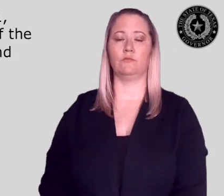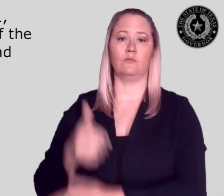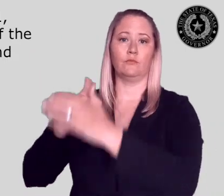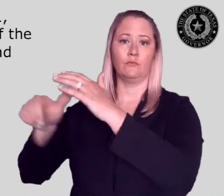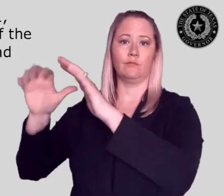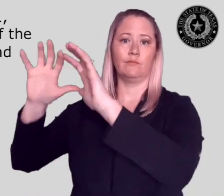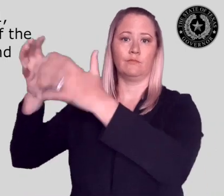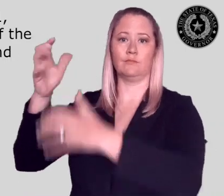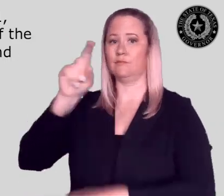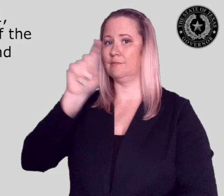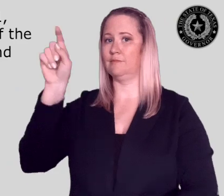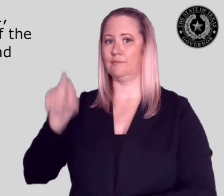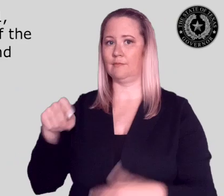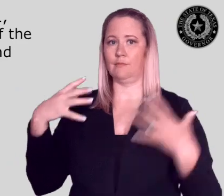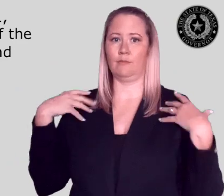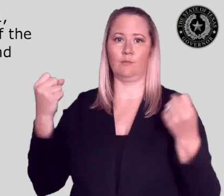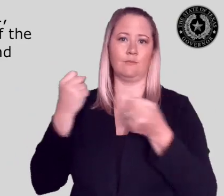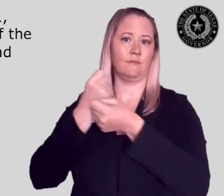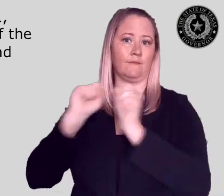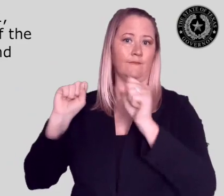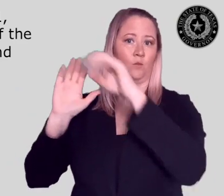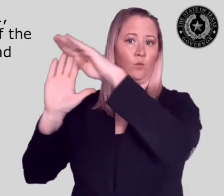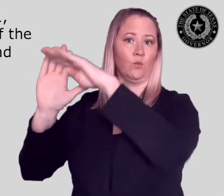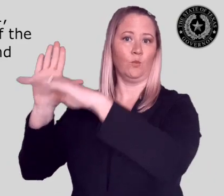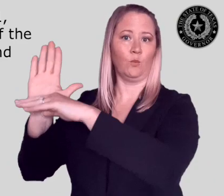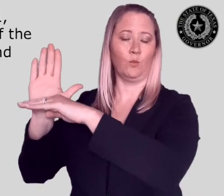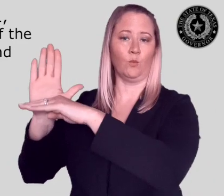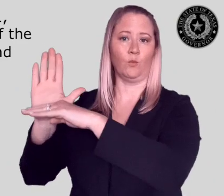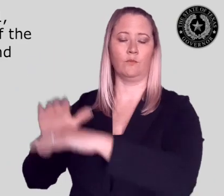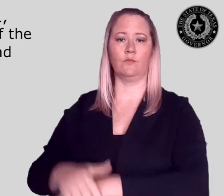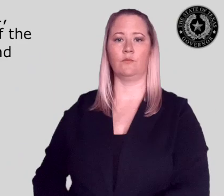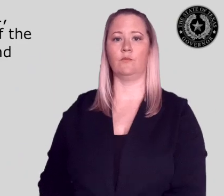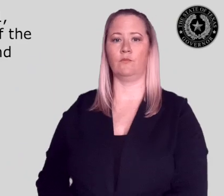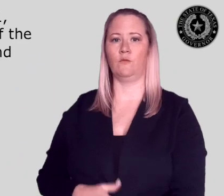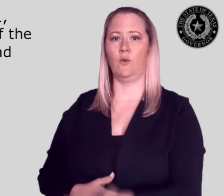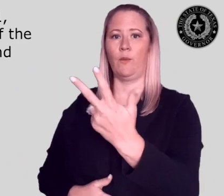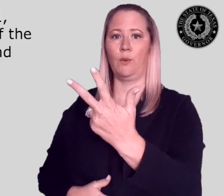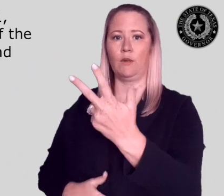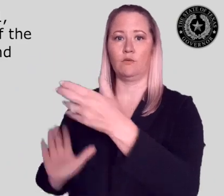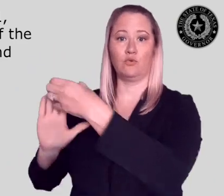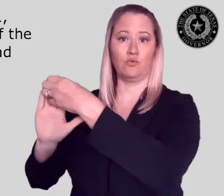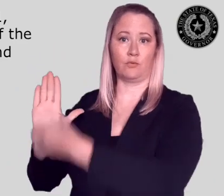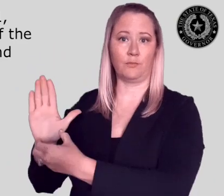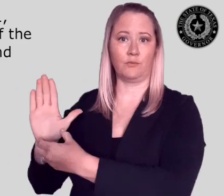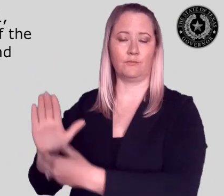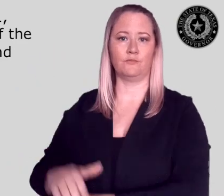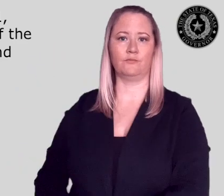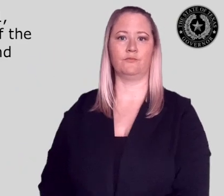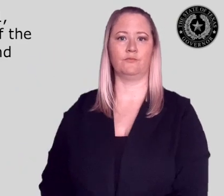Chapters 121, 122, and 341 of the Texas Health and Safety Code.